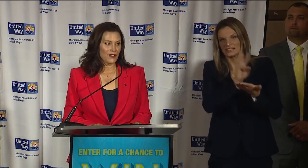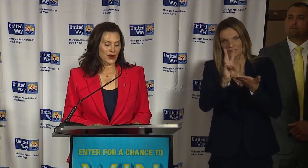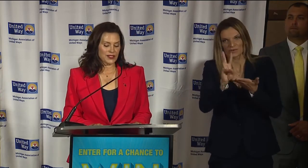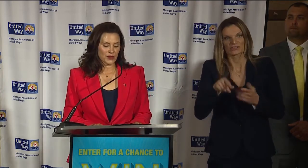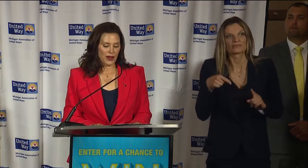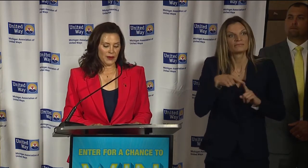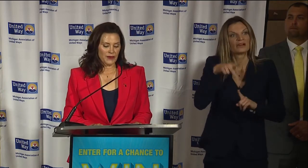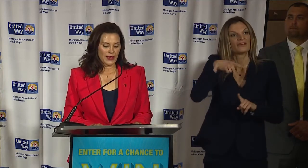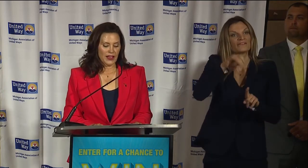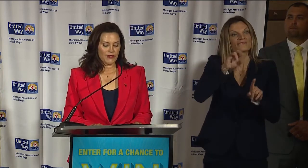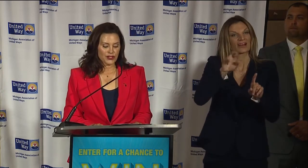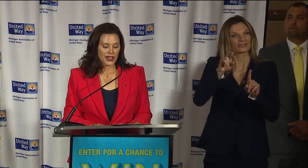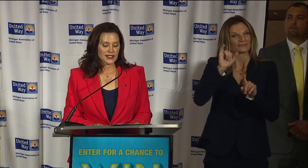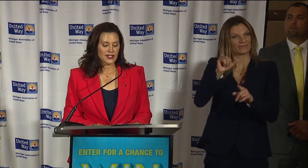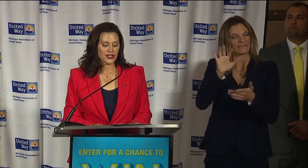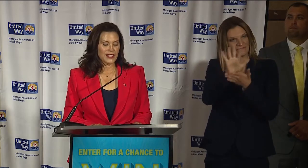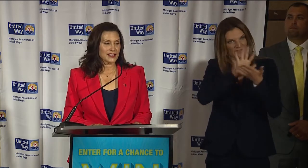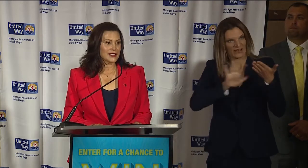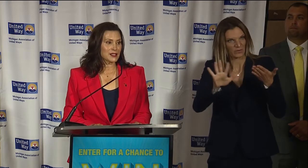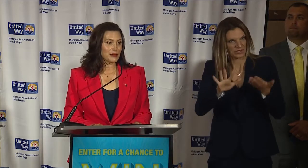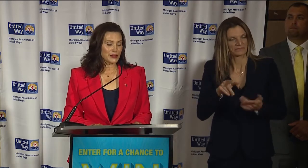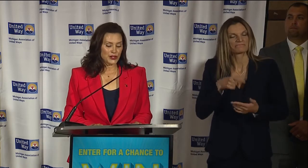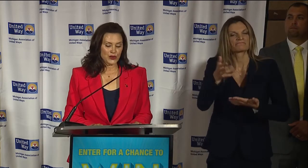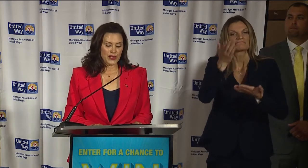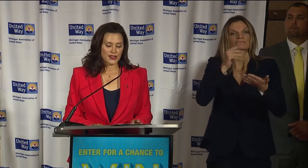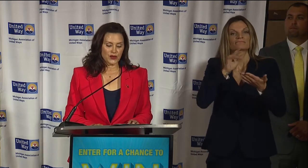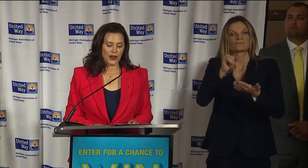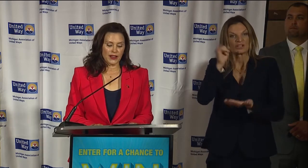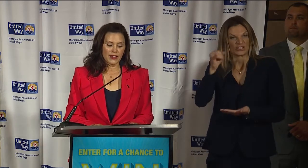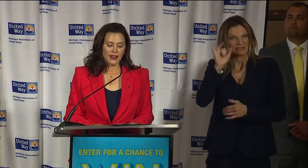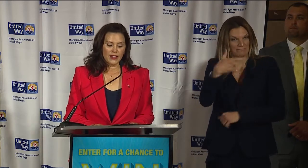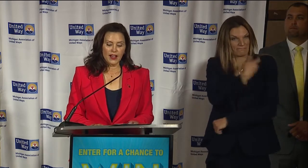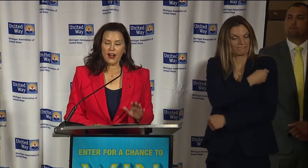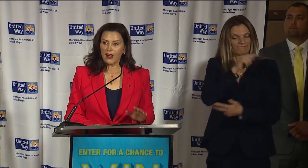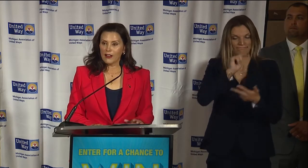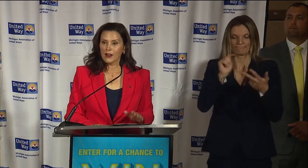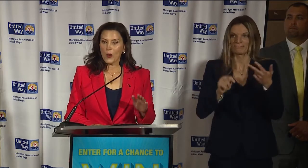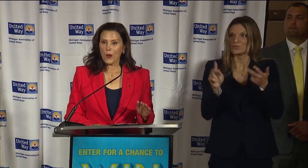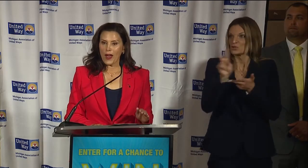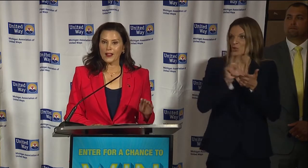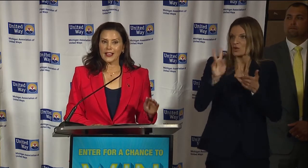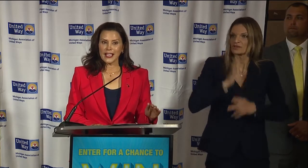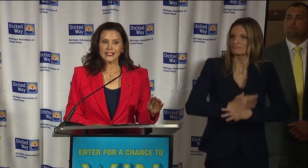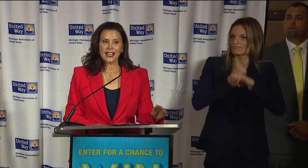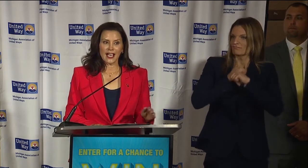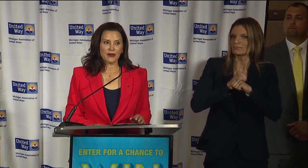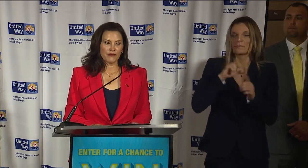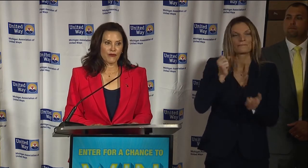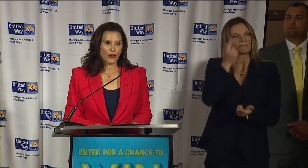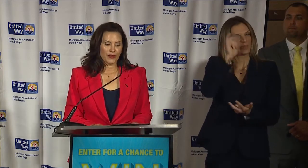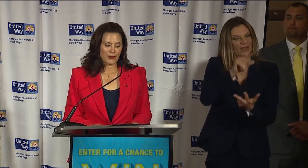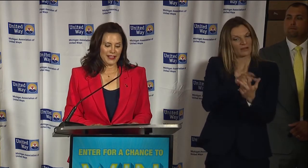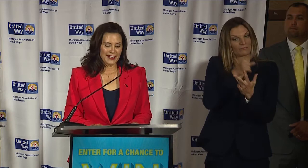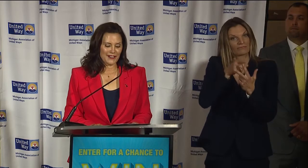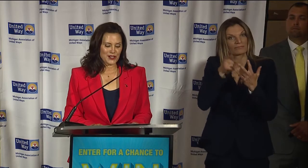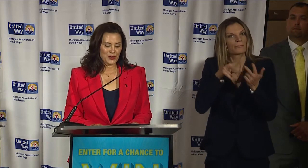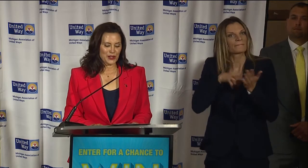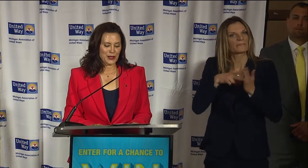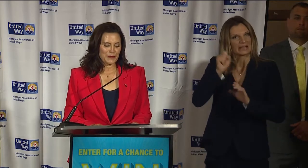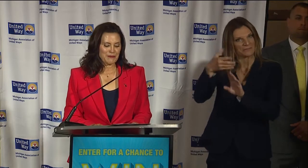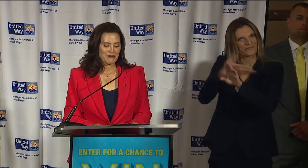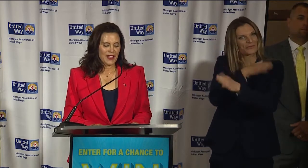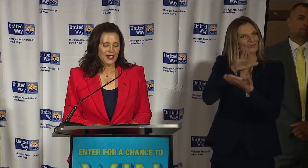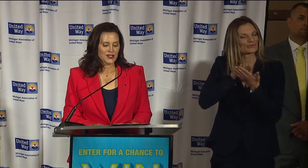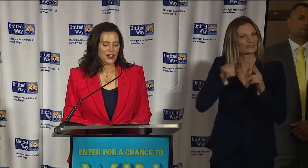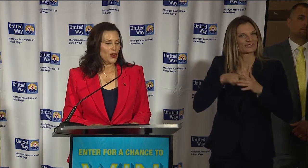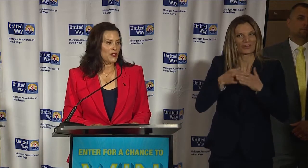it's 5 weeks away. And for Johnson & Johnson, it's simply 2 weeks away. All well in time for the beginning of the school